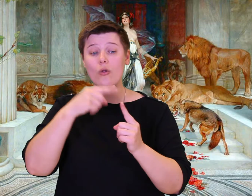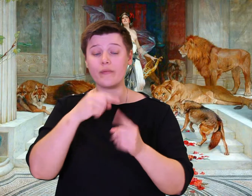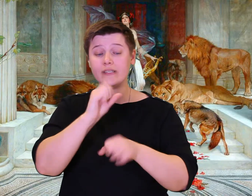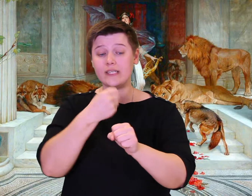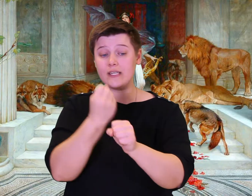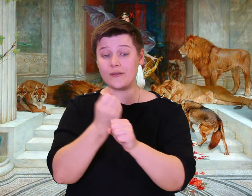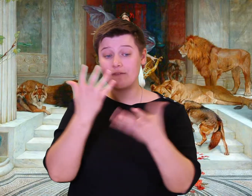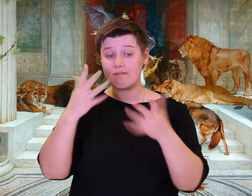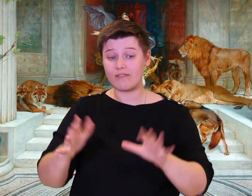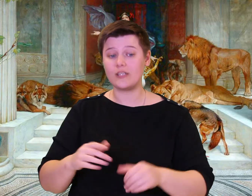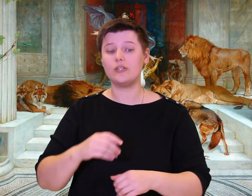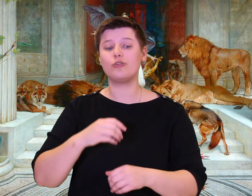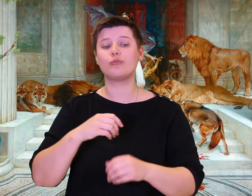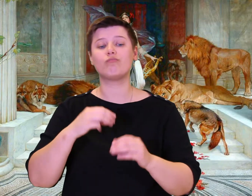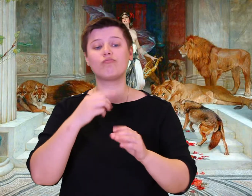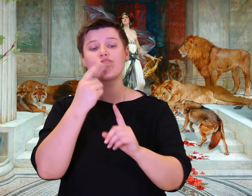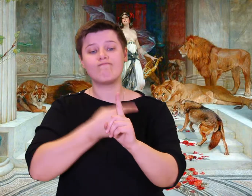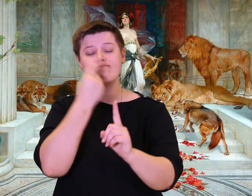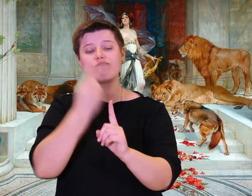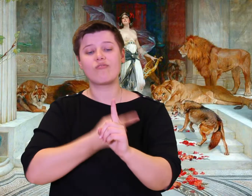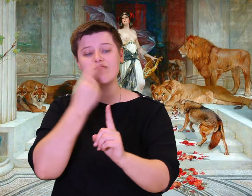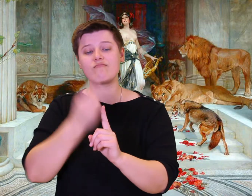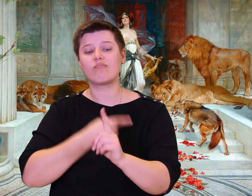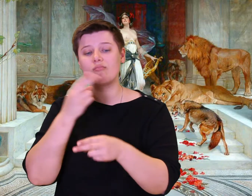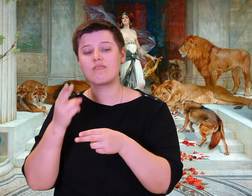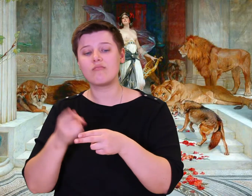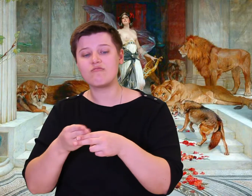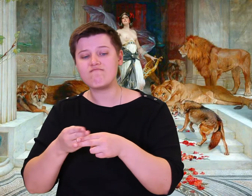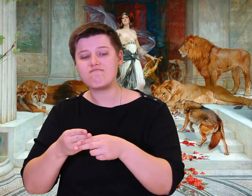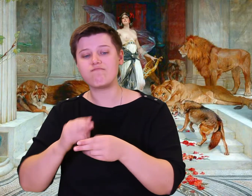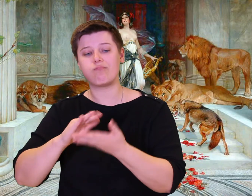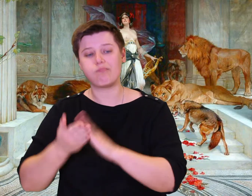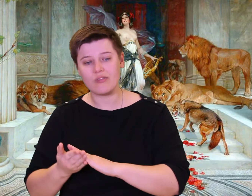You must get back the drive you had when you set out from Ithaca.